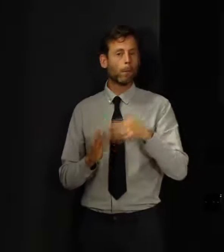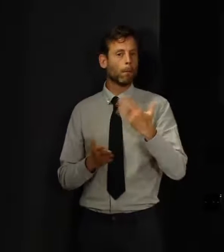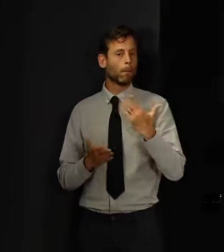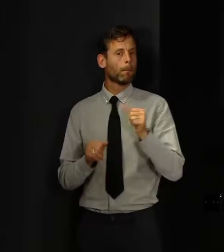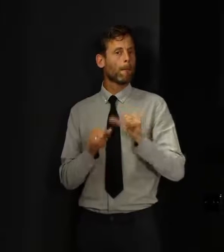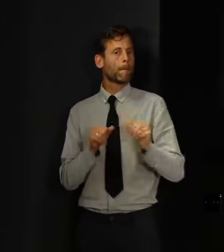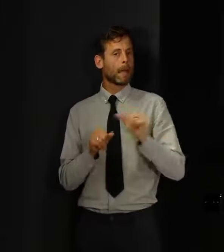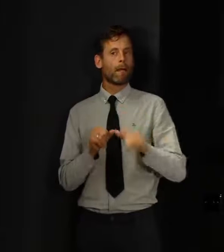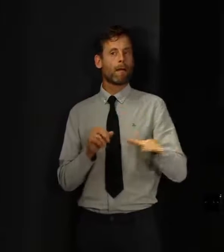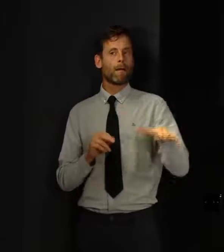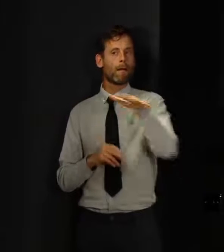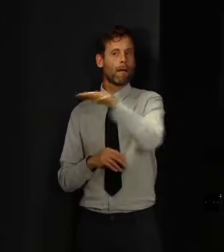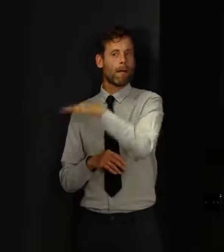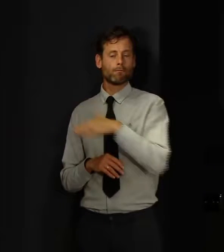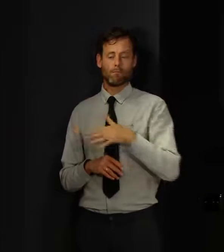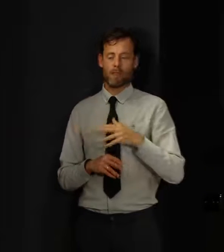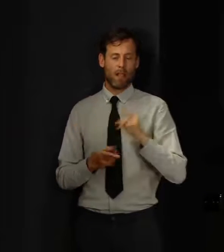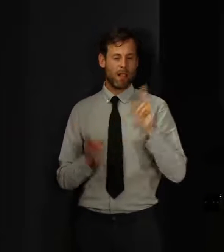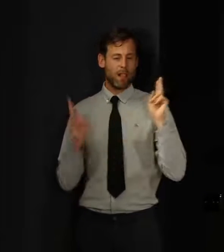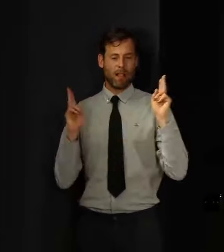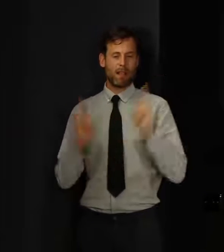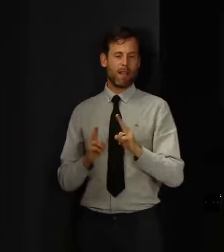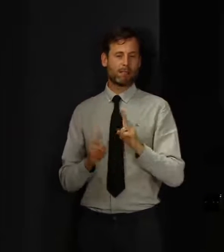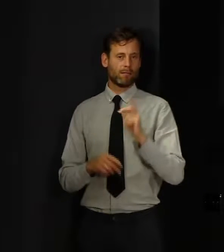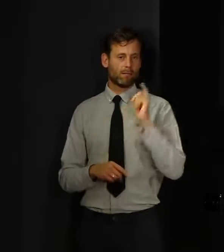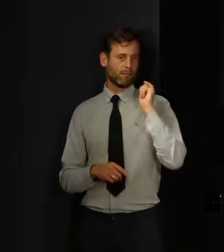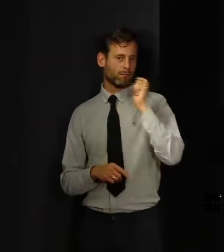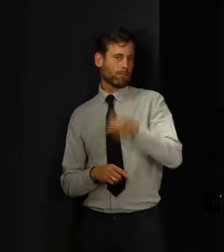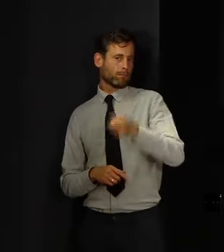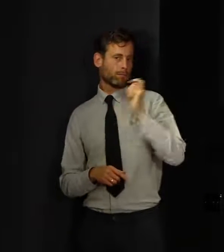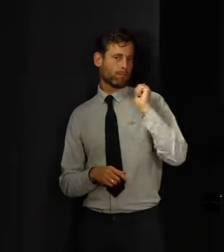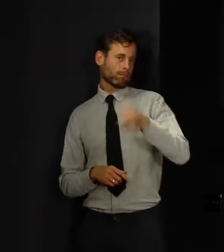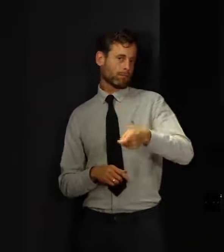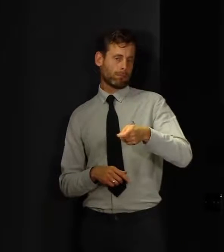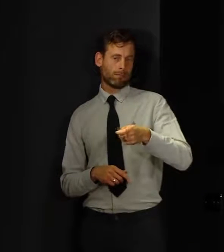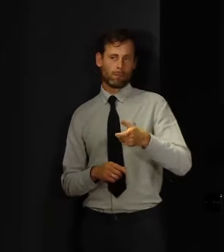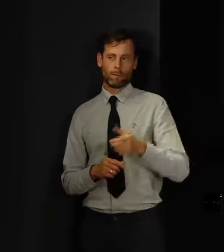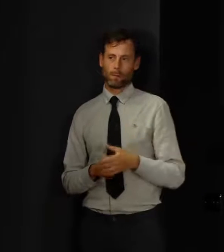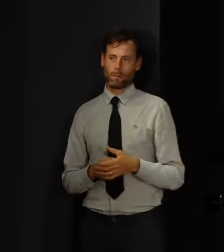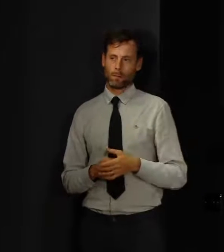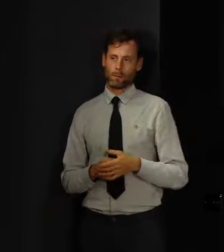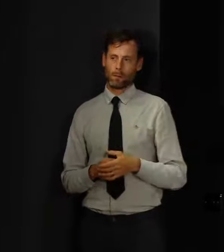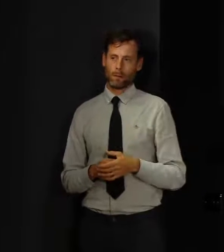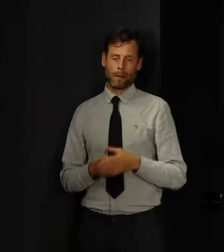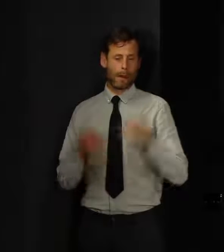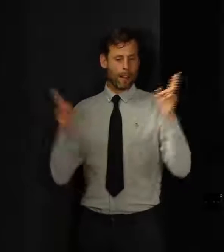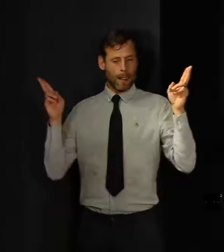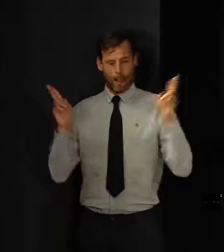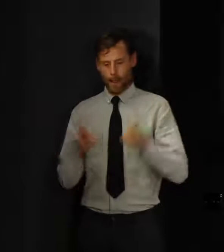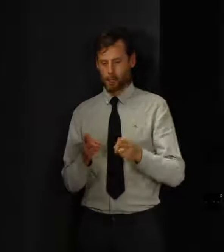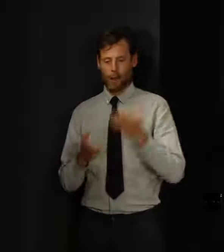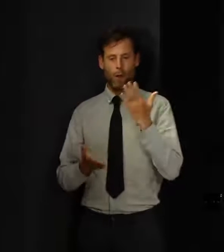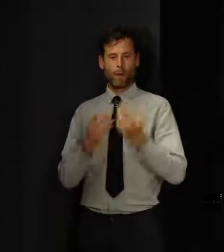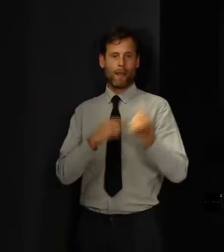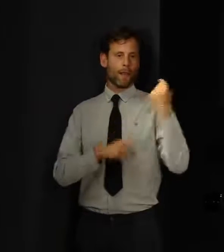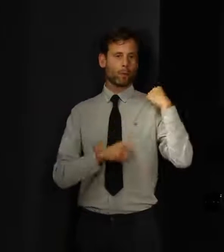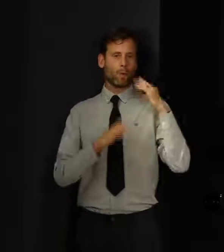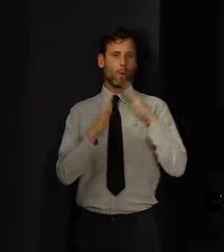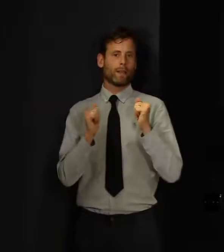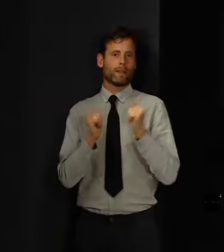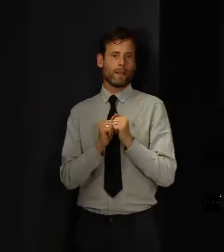the police have had to use their enforcement powers significantly less times, fewer times, I should